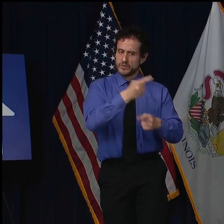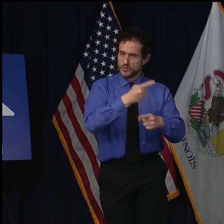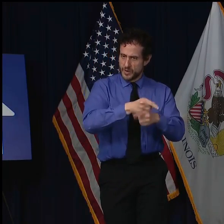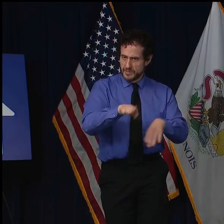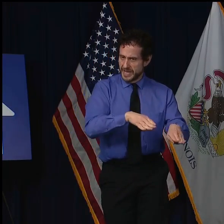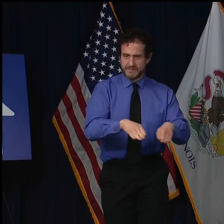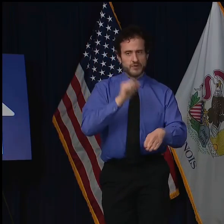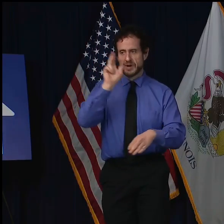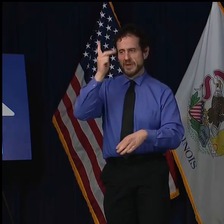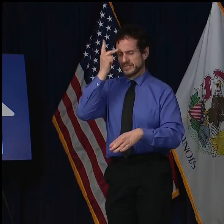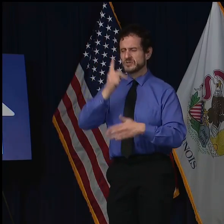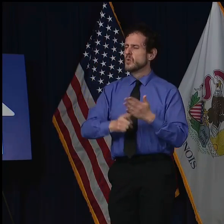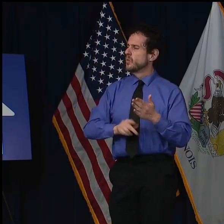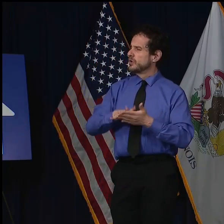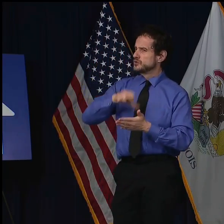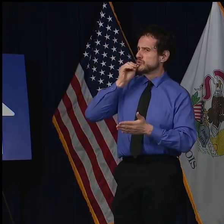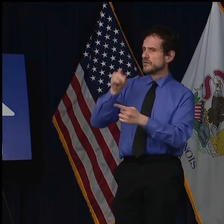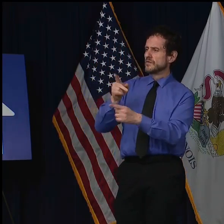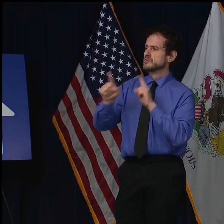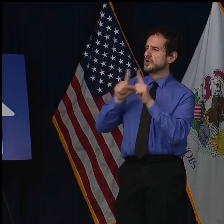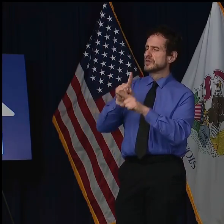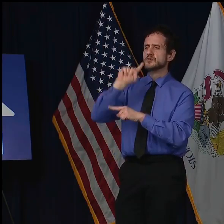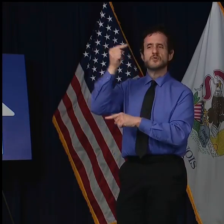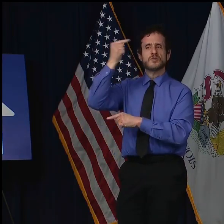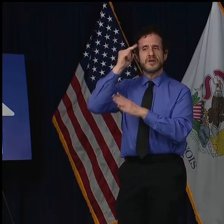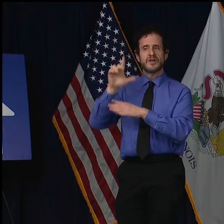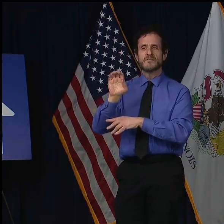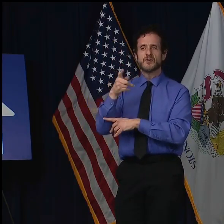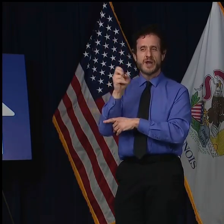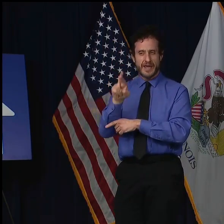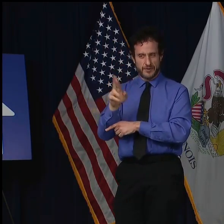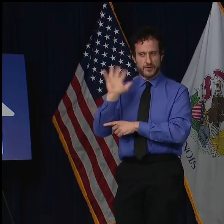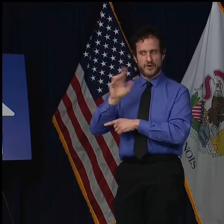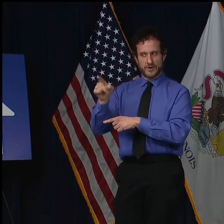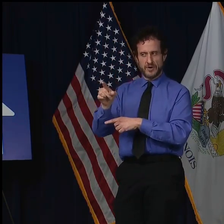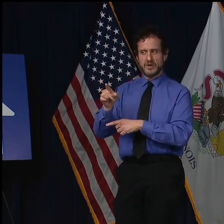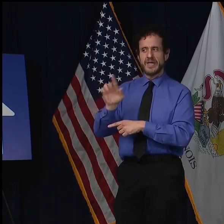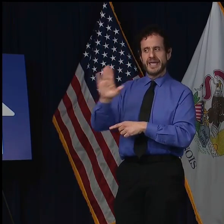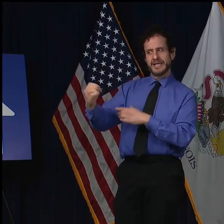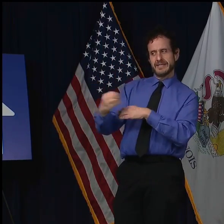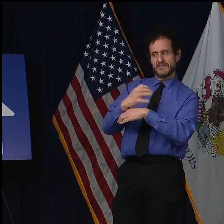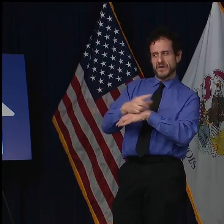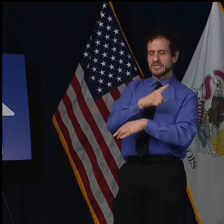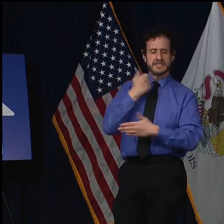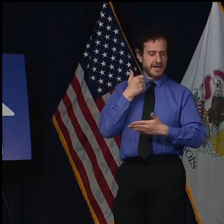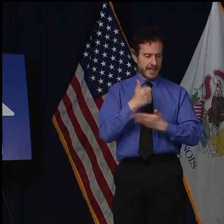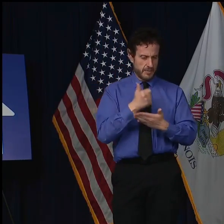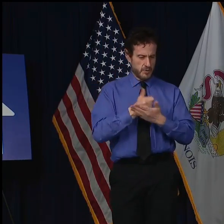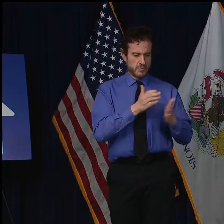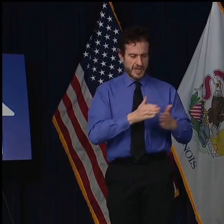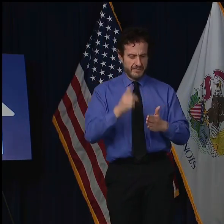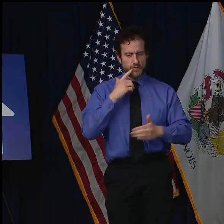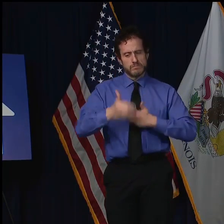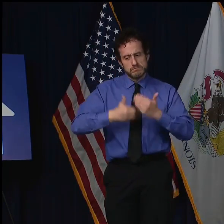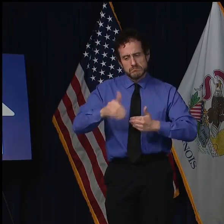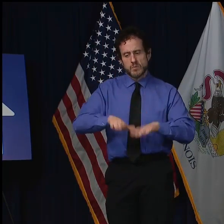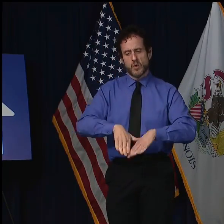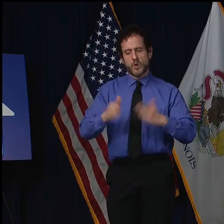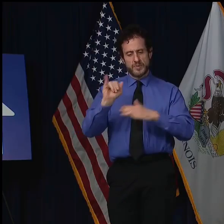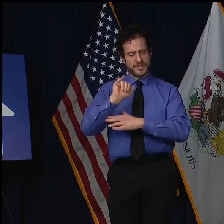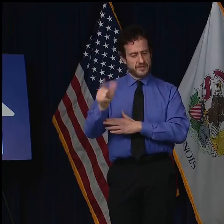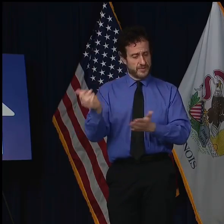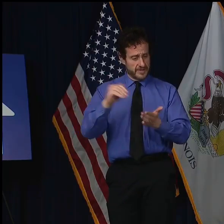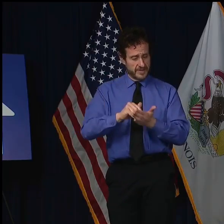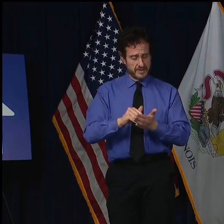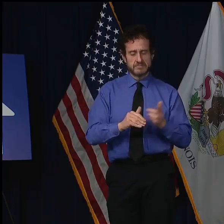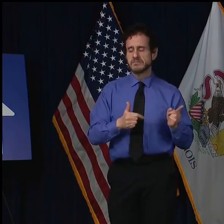was your takeaway from that conversation? Any advice Governor Edgar had that turned up in your plan to reopen Illinois? Look, I